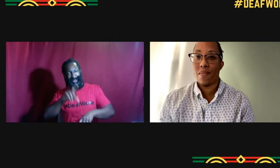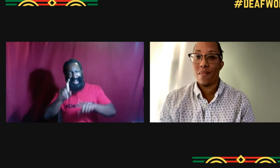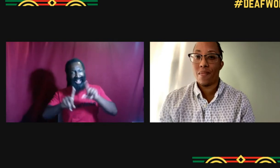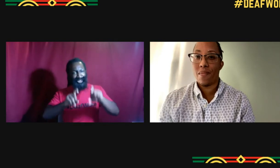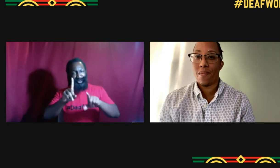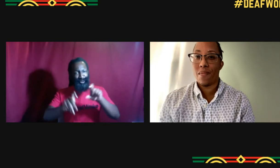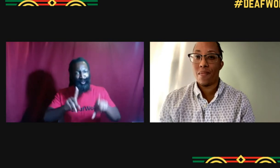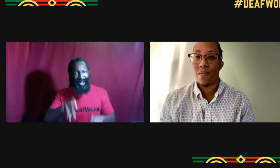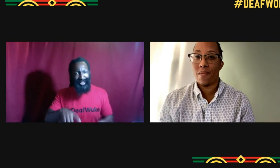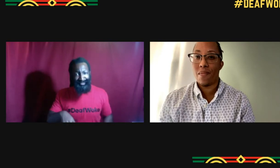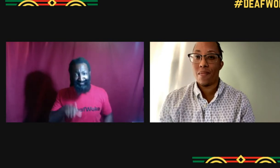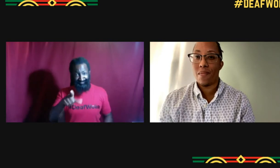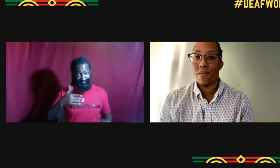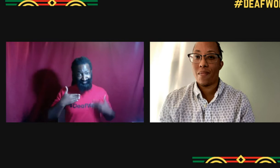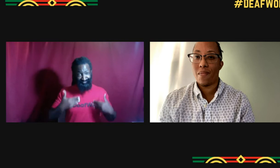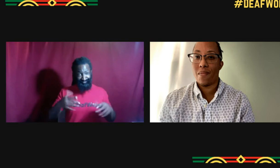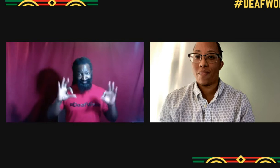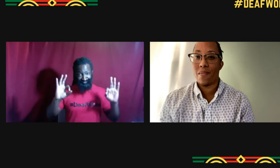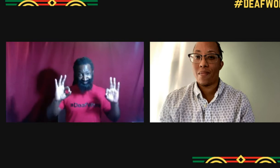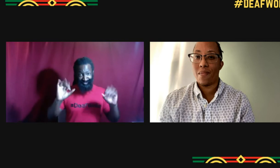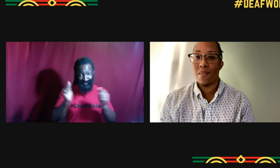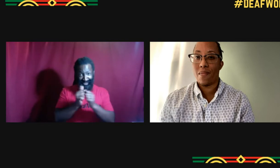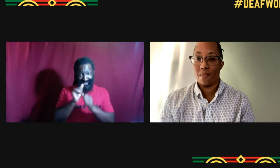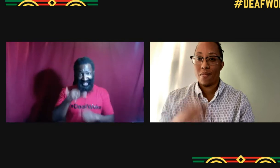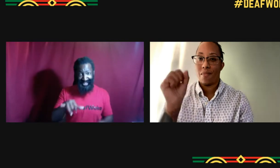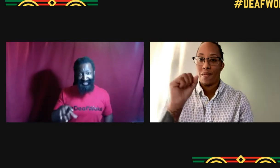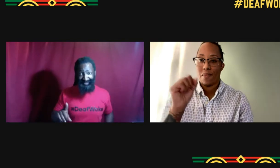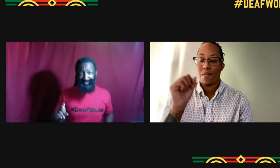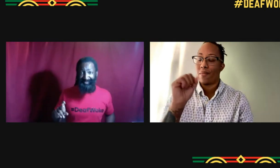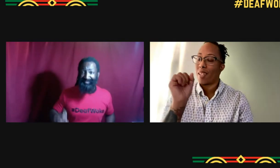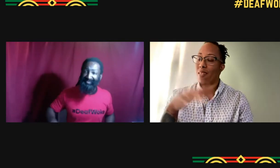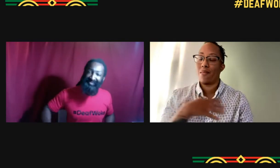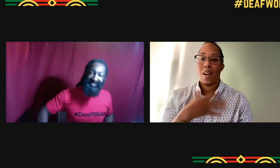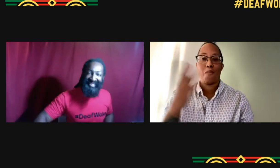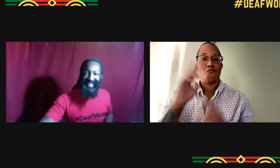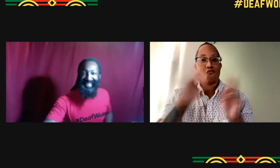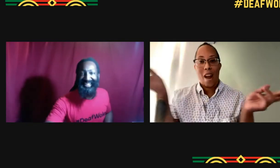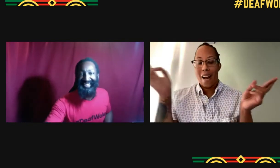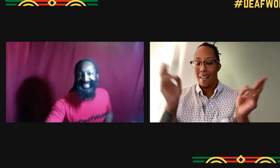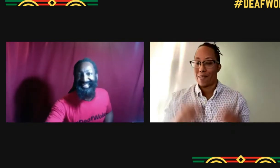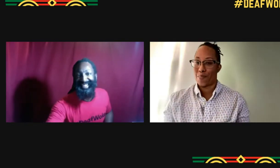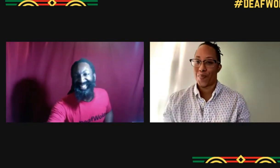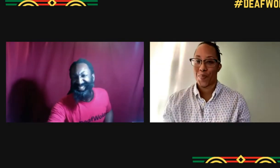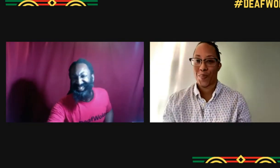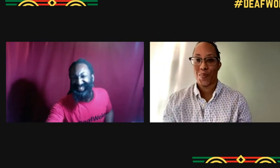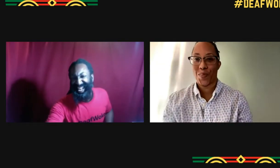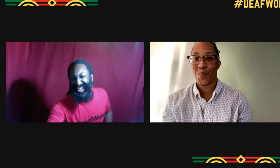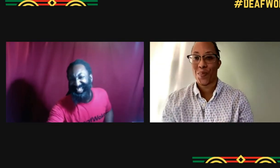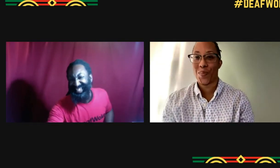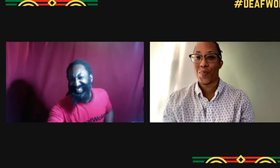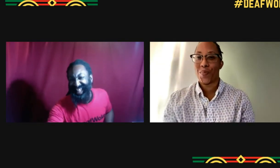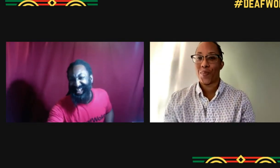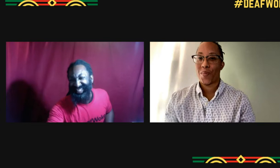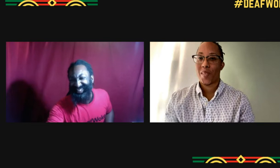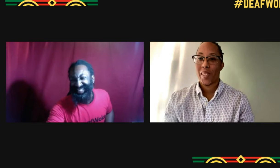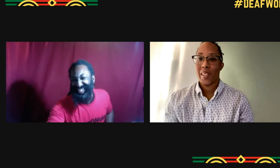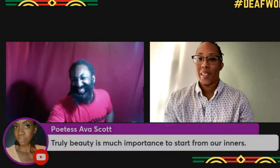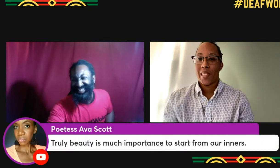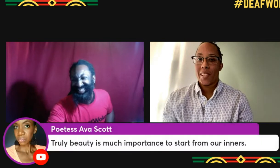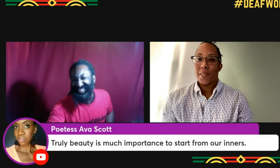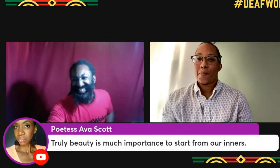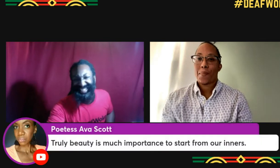I want to give the audience time to ask some questions. We okay with that? Yes, I'm ready.